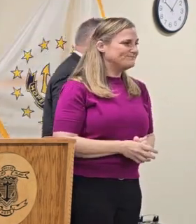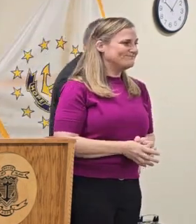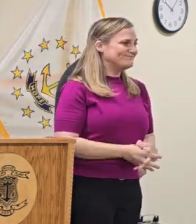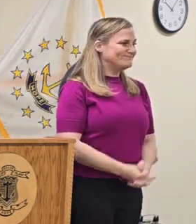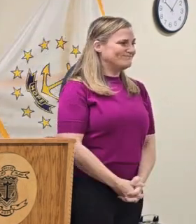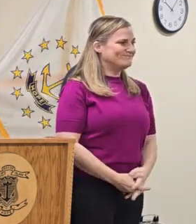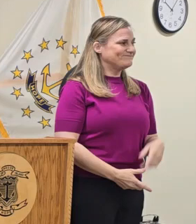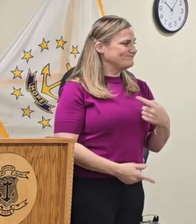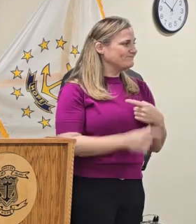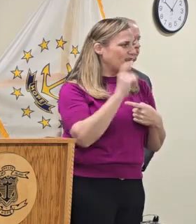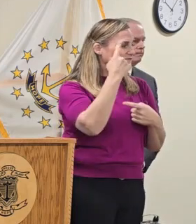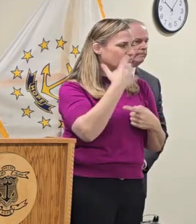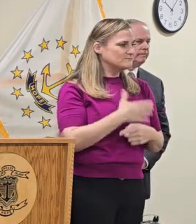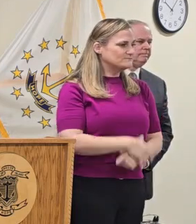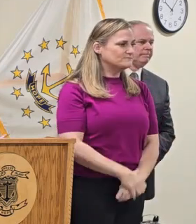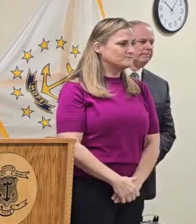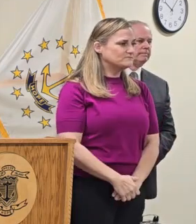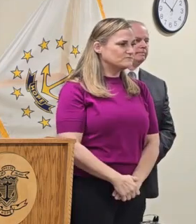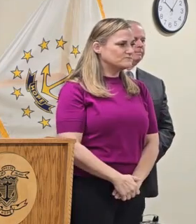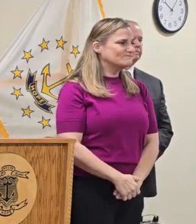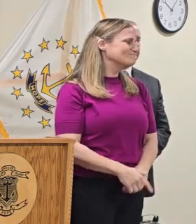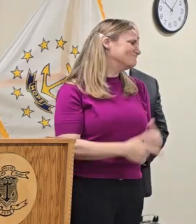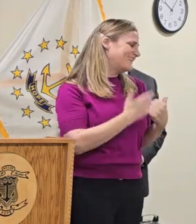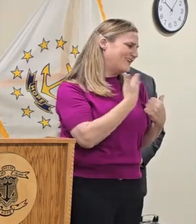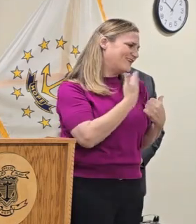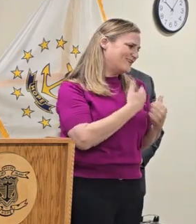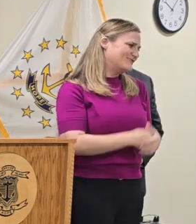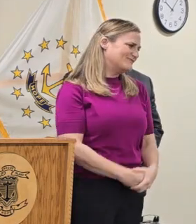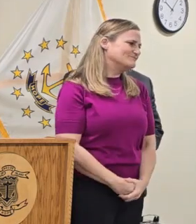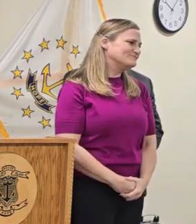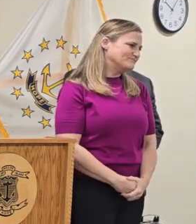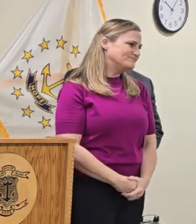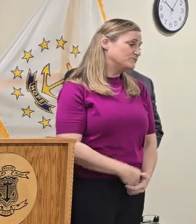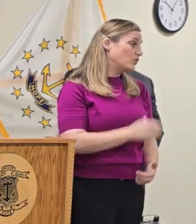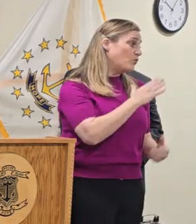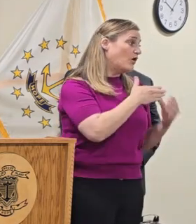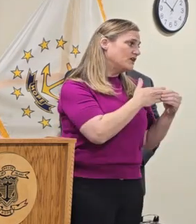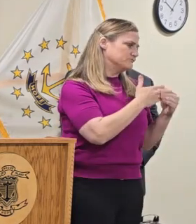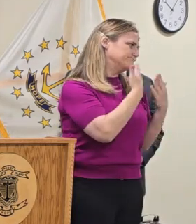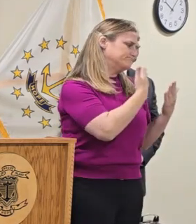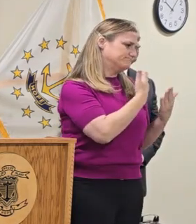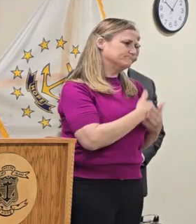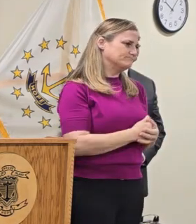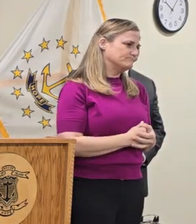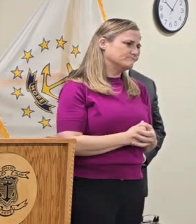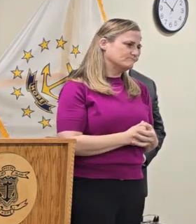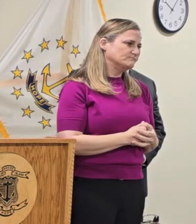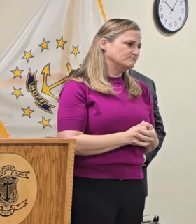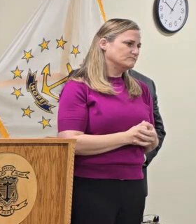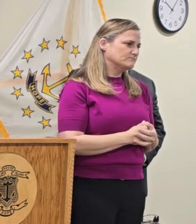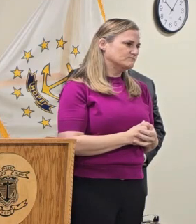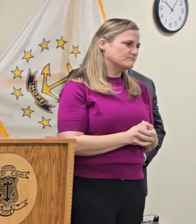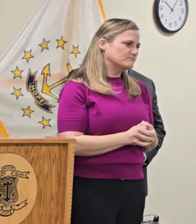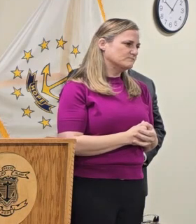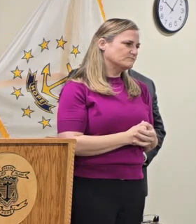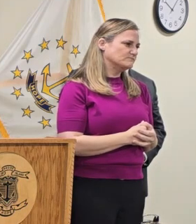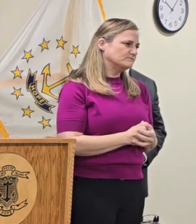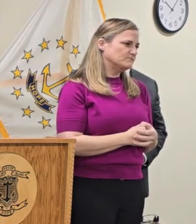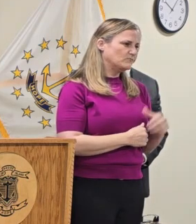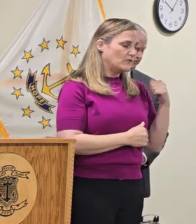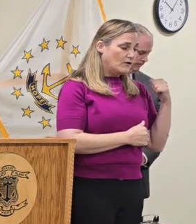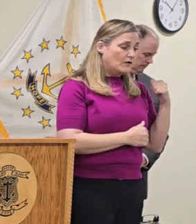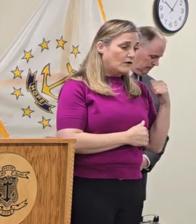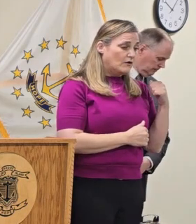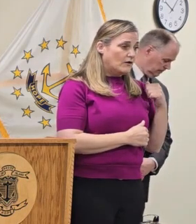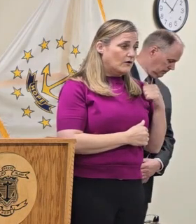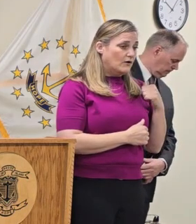Thanks, Joe, and thanks once again for your leadership and making sure that we're coordinating all the different